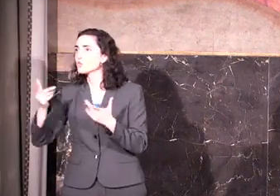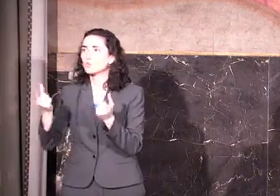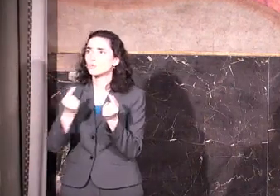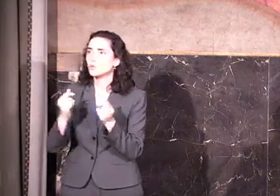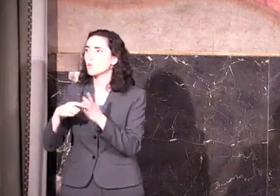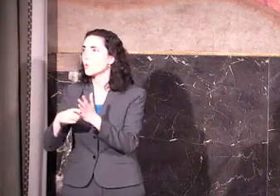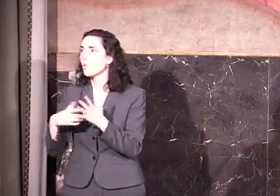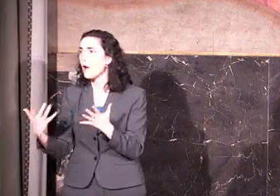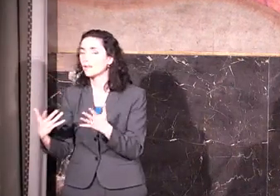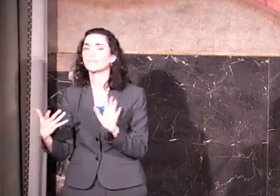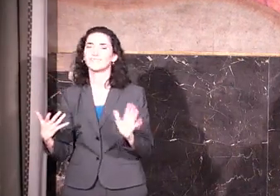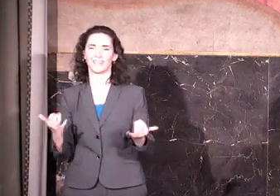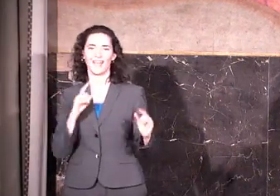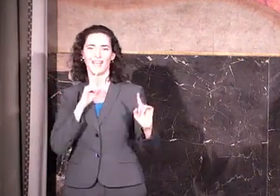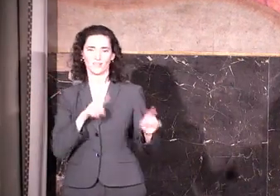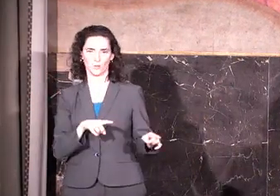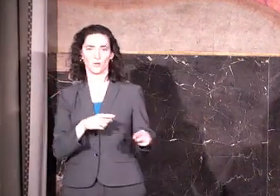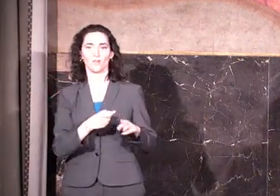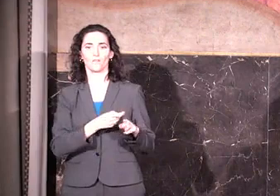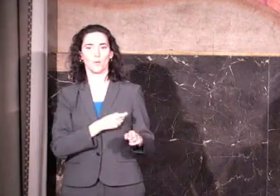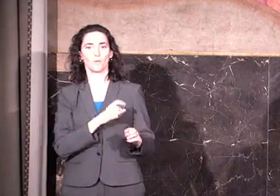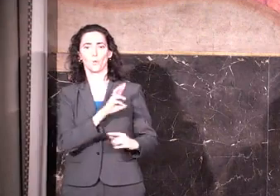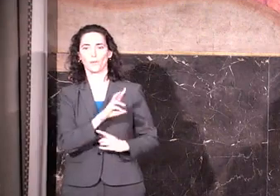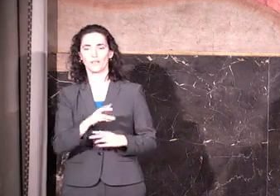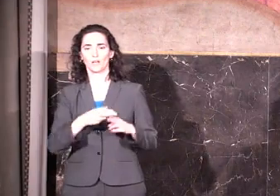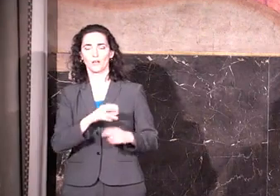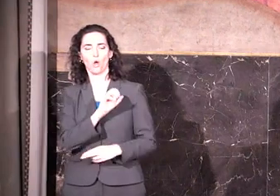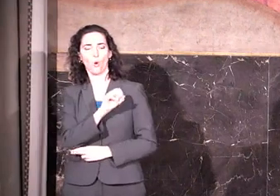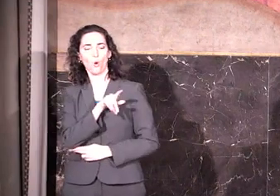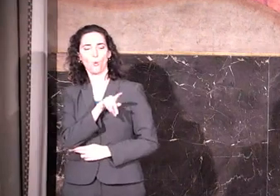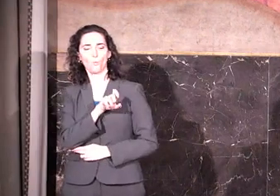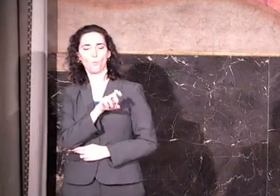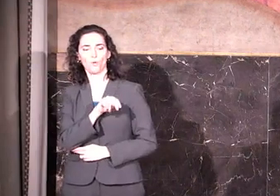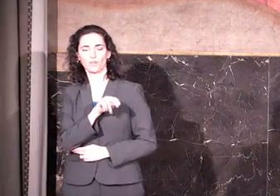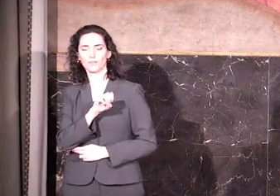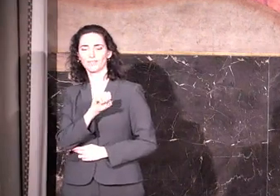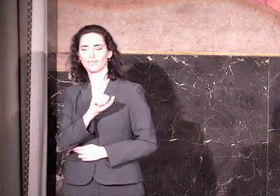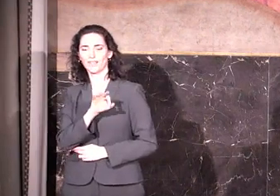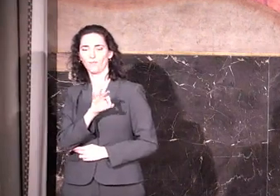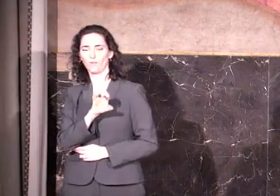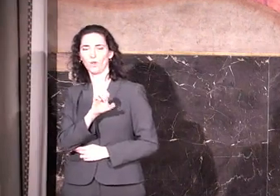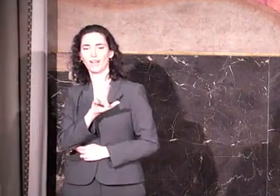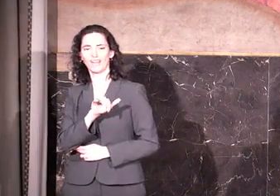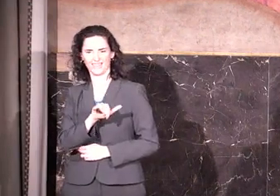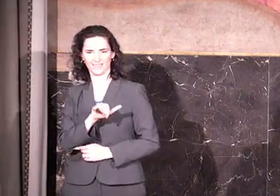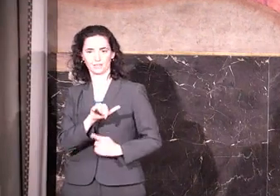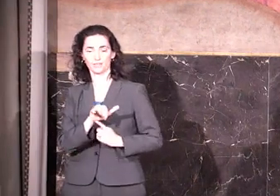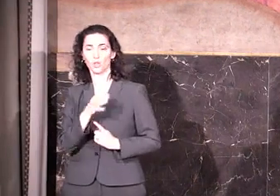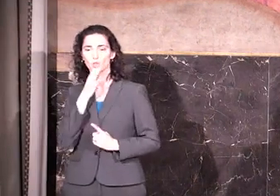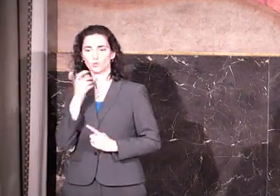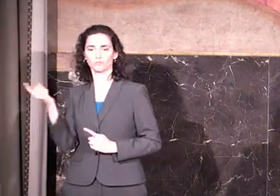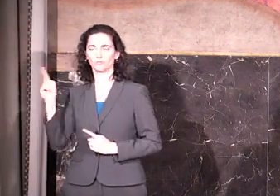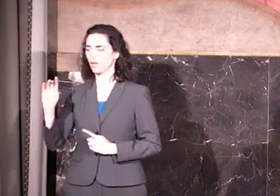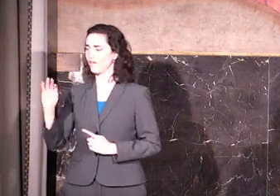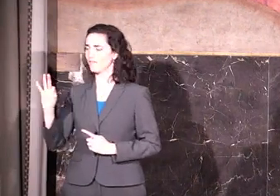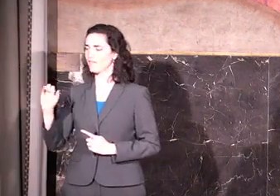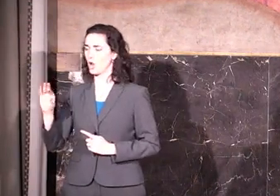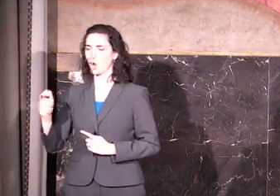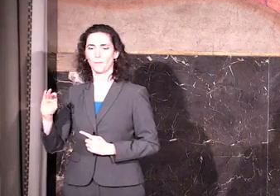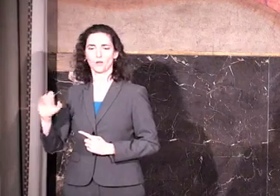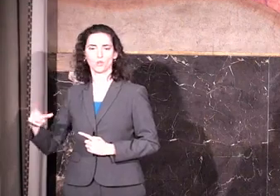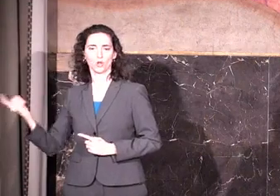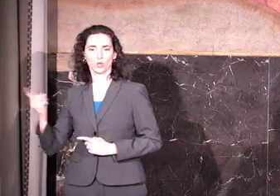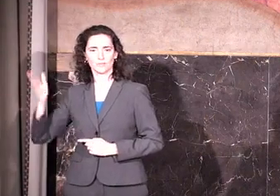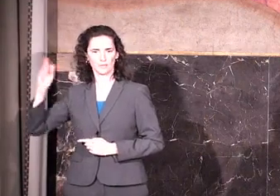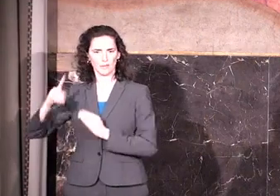new web-based program called Open Safely. This is what the Fire Marshal will be speaking about shortly. But it will allow